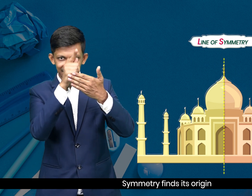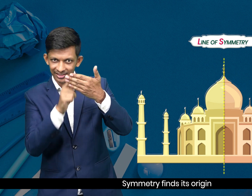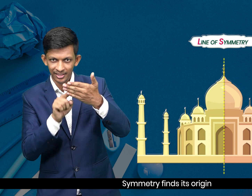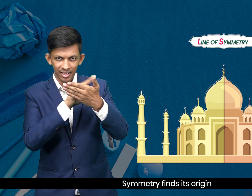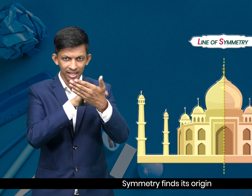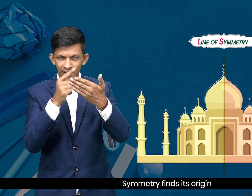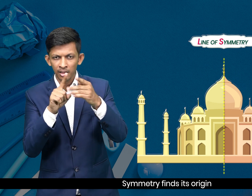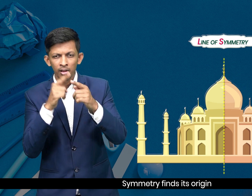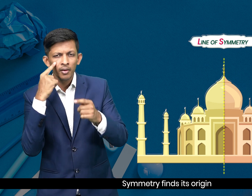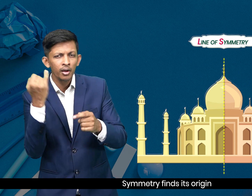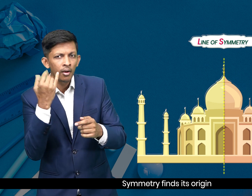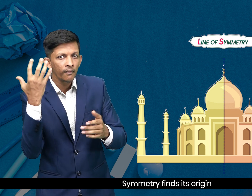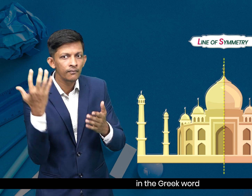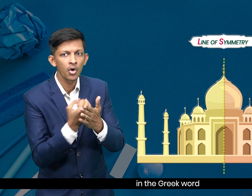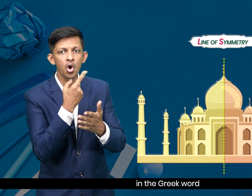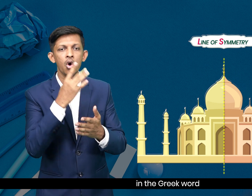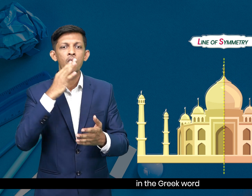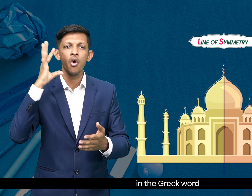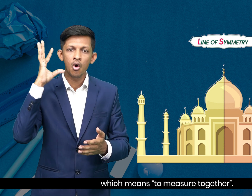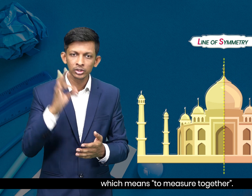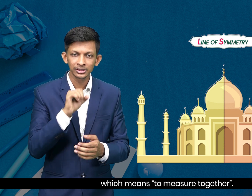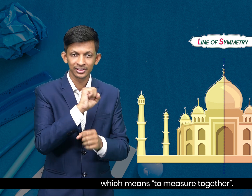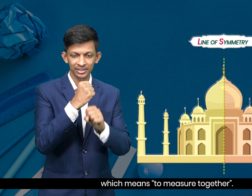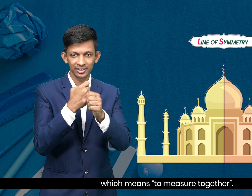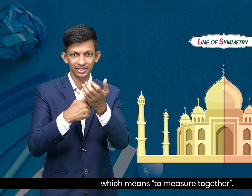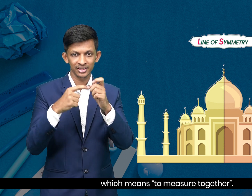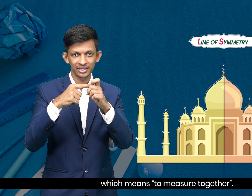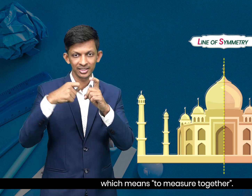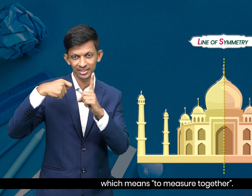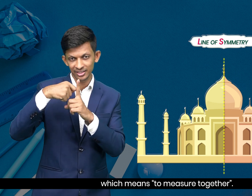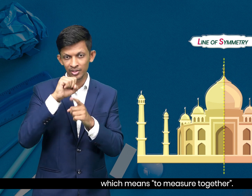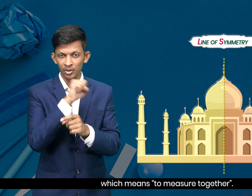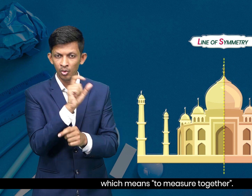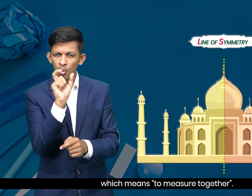Symmetry finds its origin in the Greek word which means to measure together.